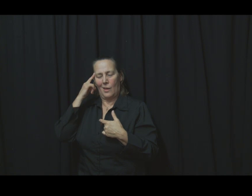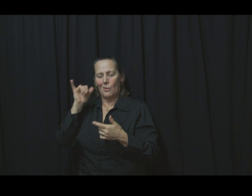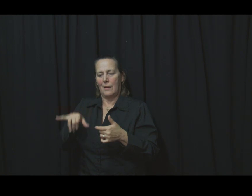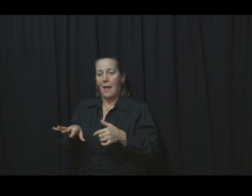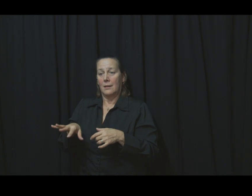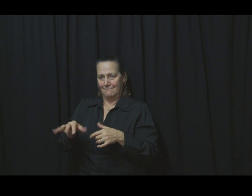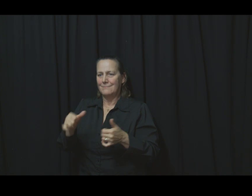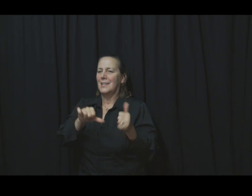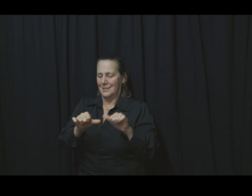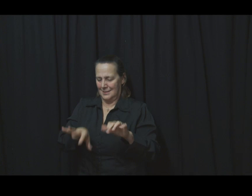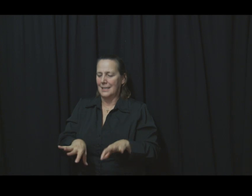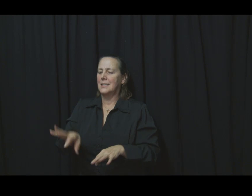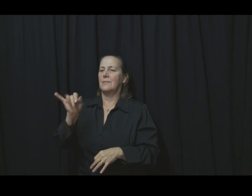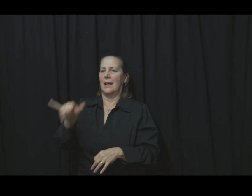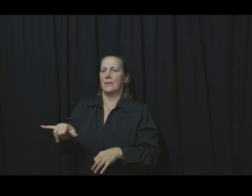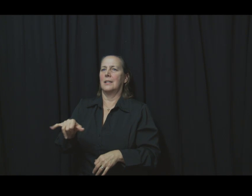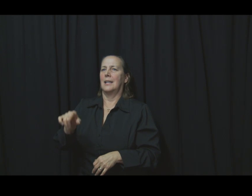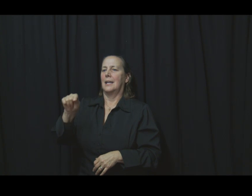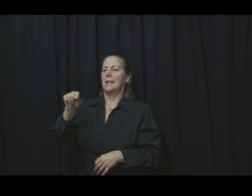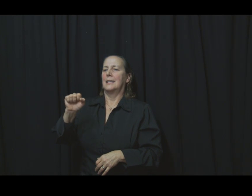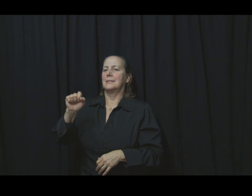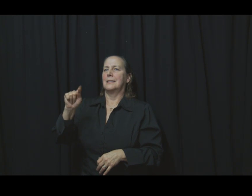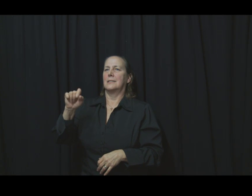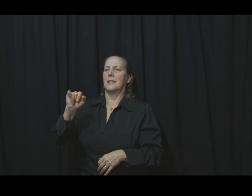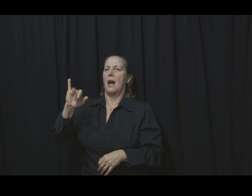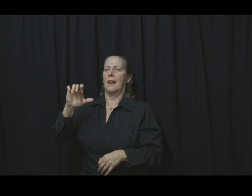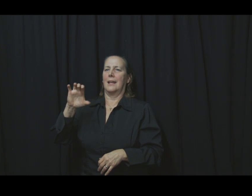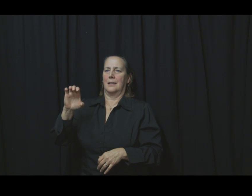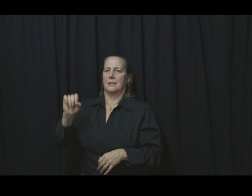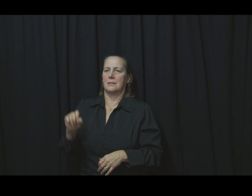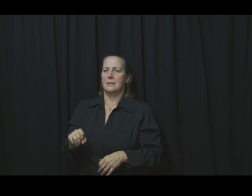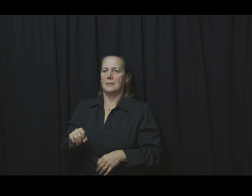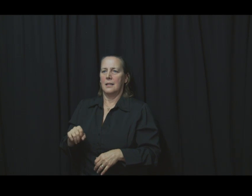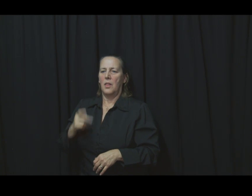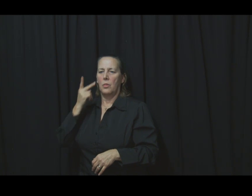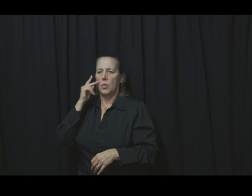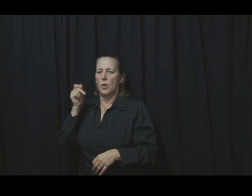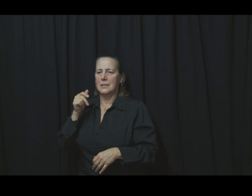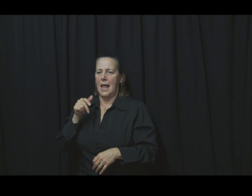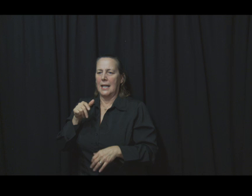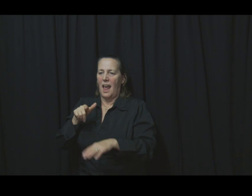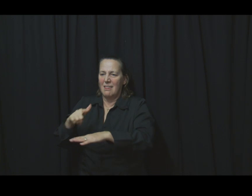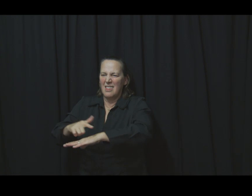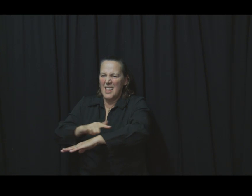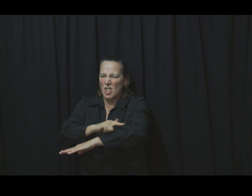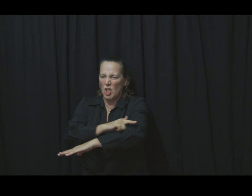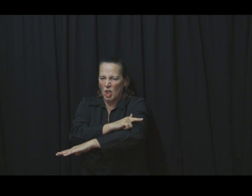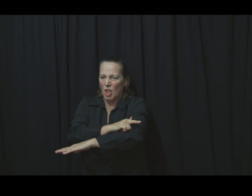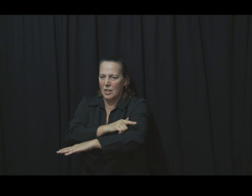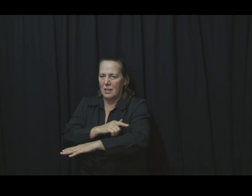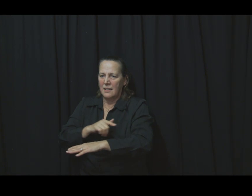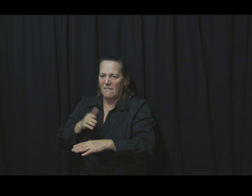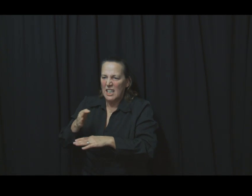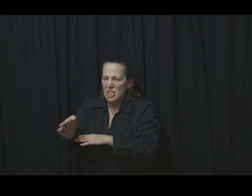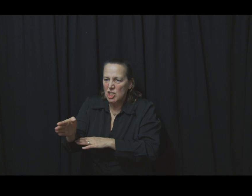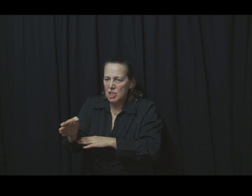it, Tiktaalik, this fish lizard guy. And they found several specimens.